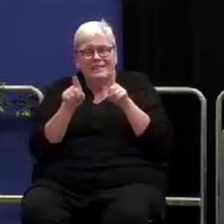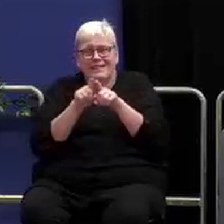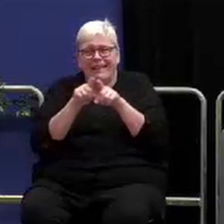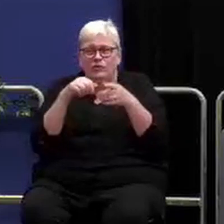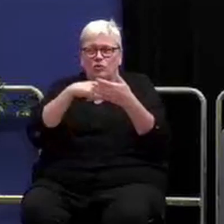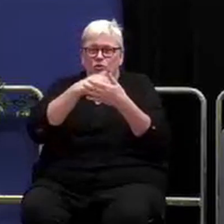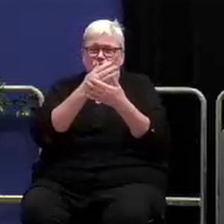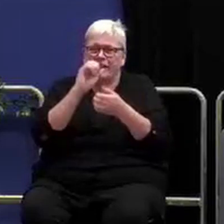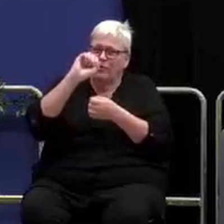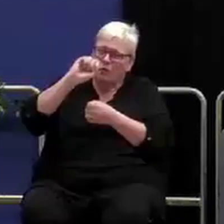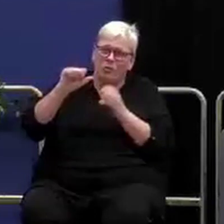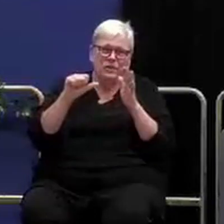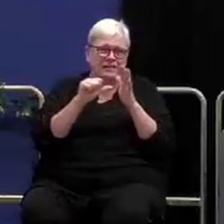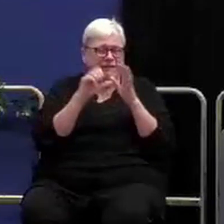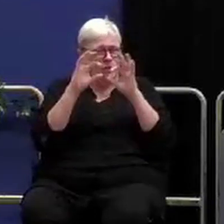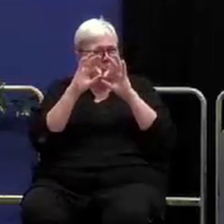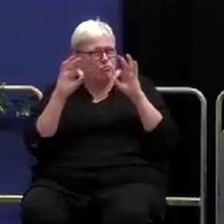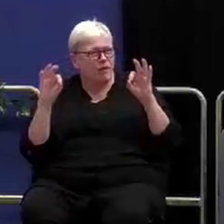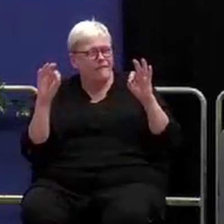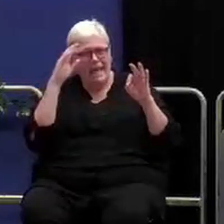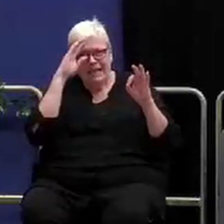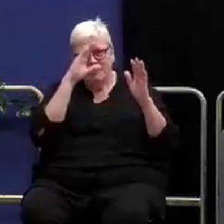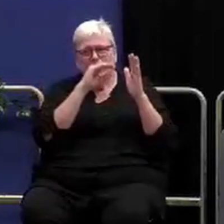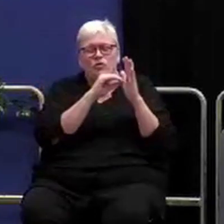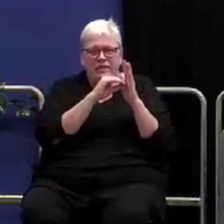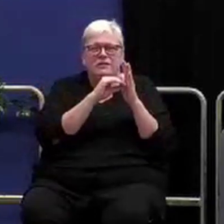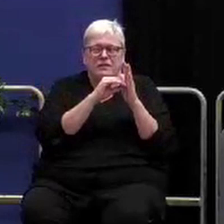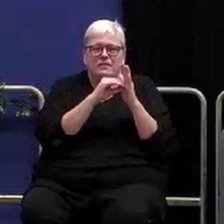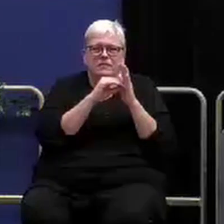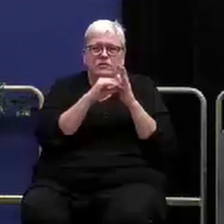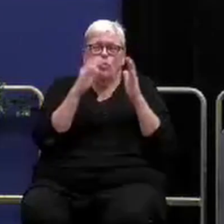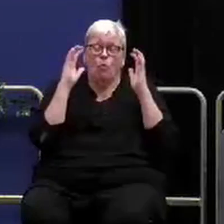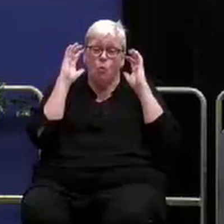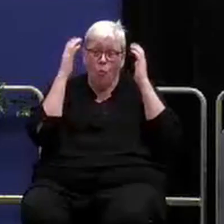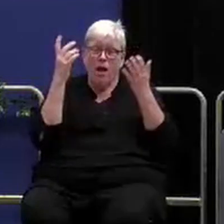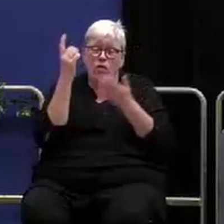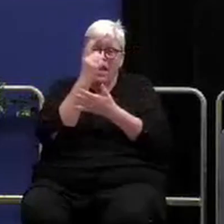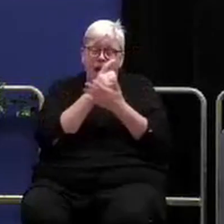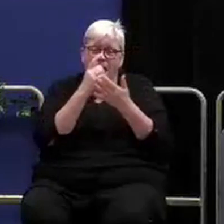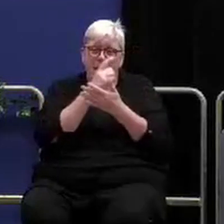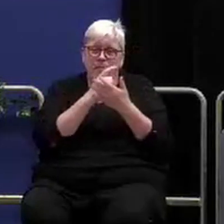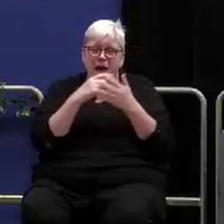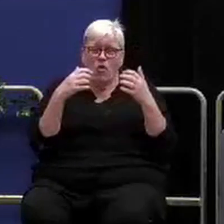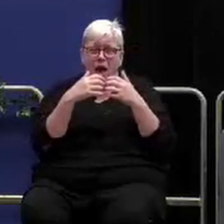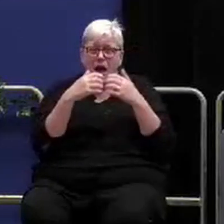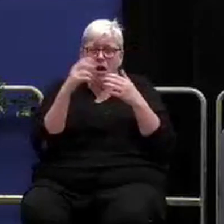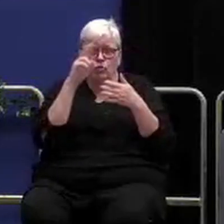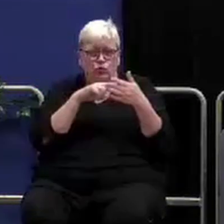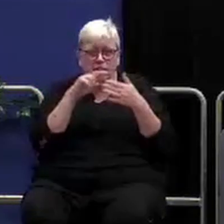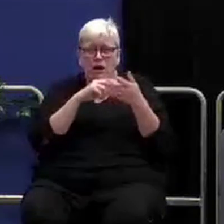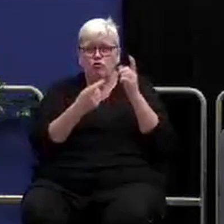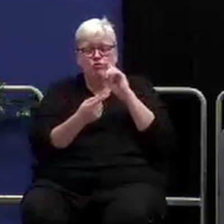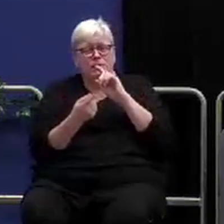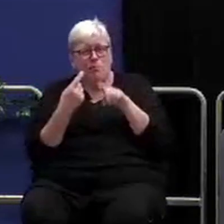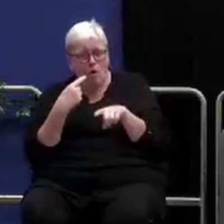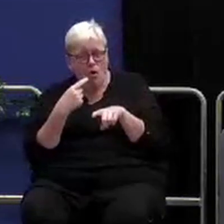own difficult or private experiences. And do you worry about the way that readers are going to respond? How does it feel to kind